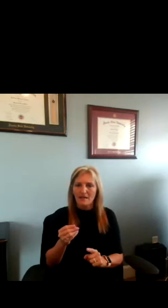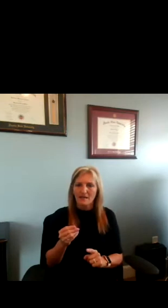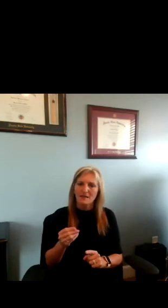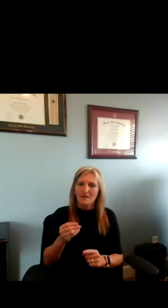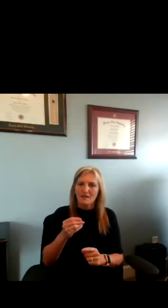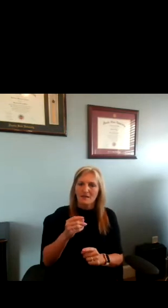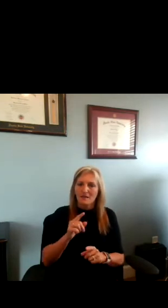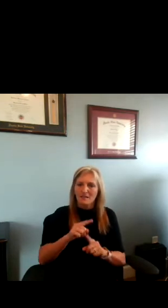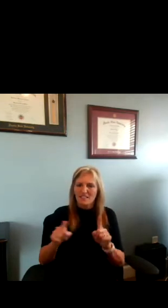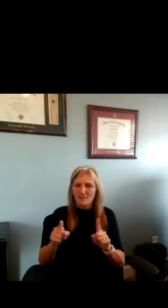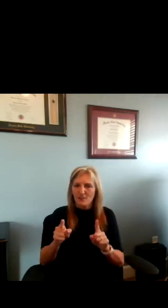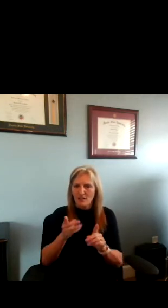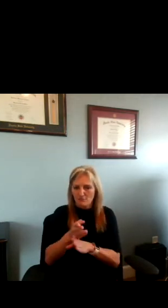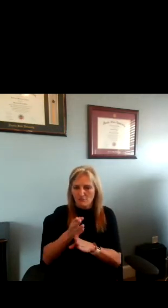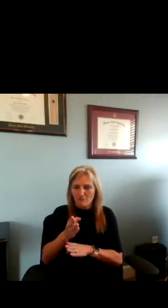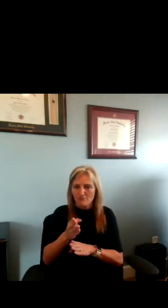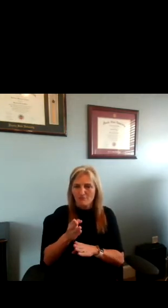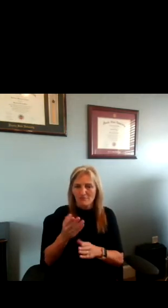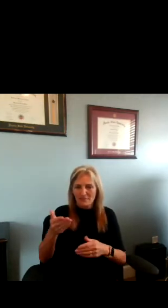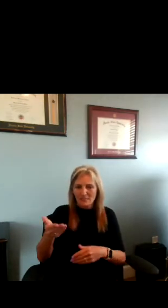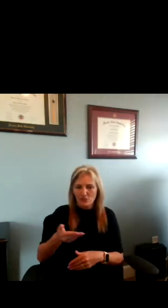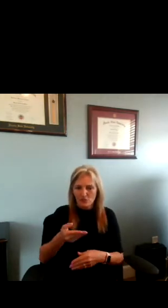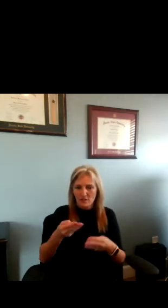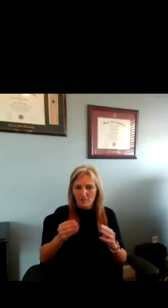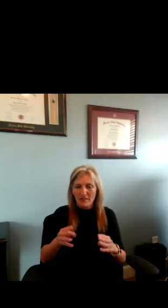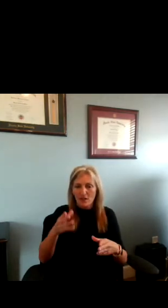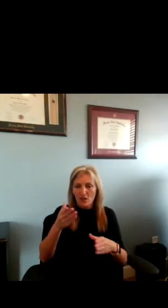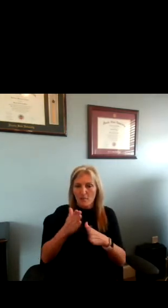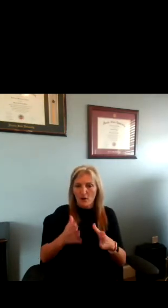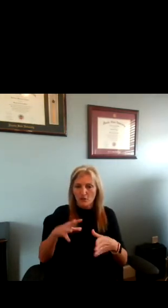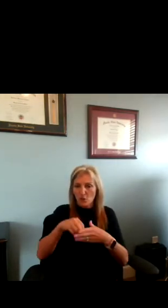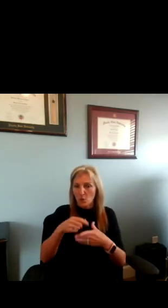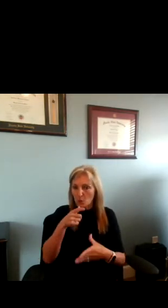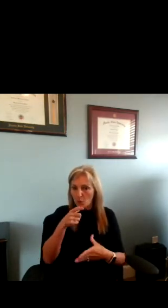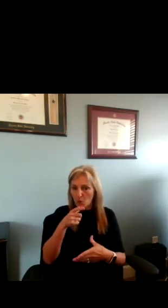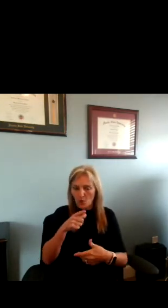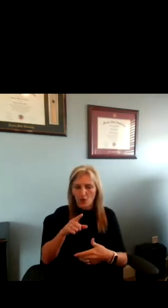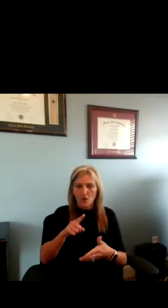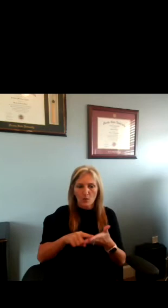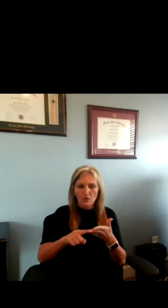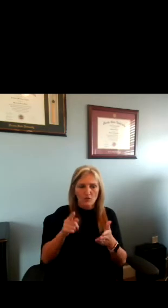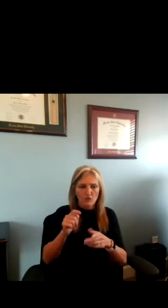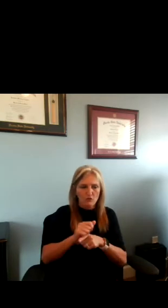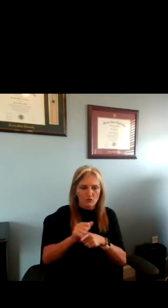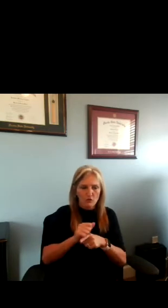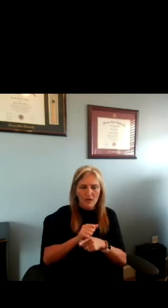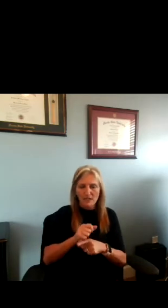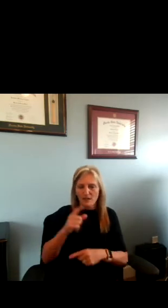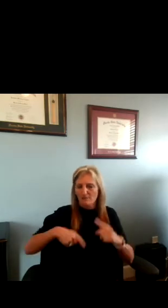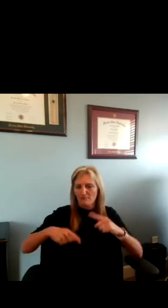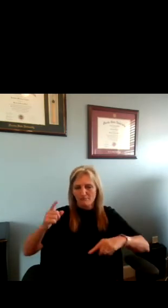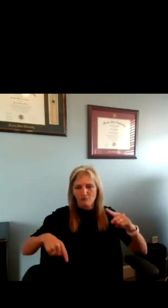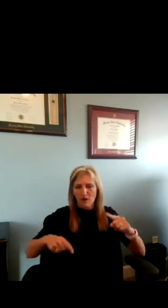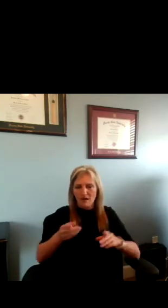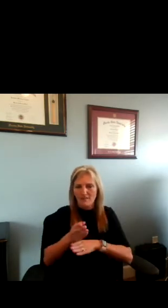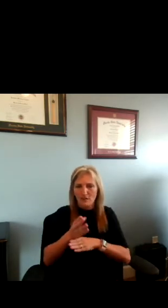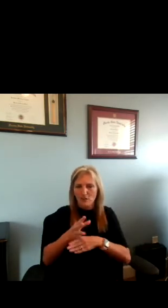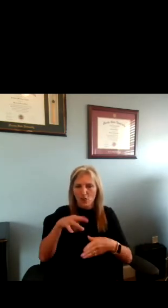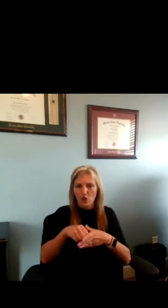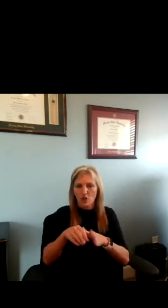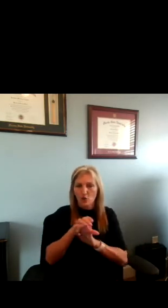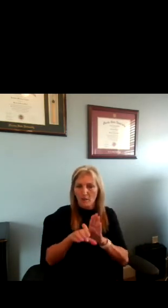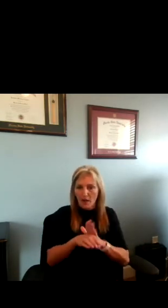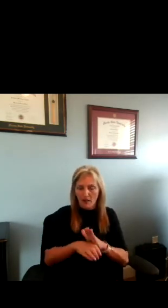interdisciplinary research methods. And our partners include researchers trained in a variety of fields, including